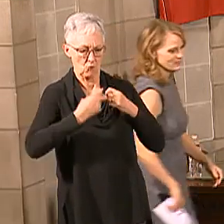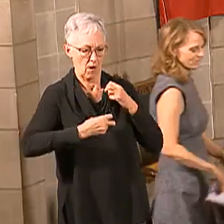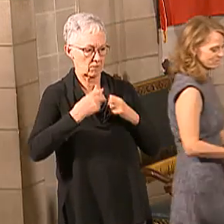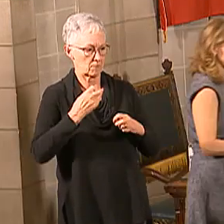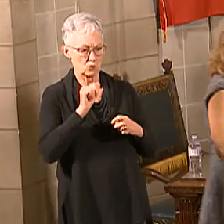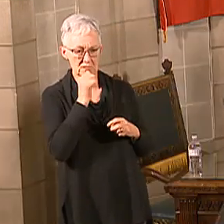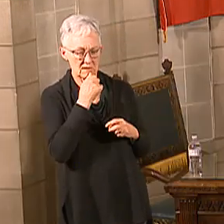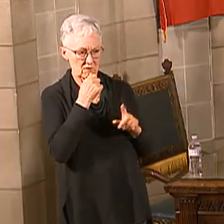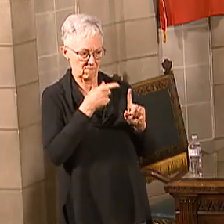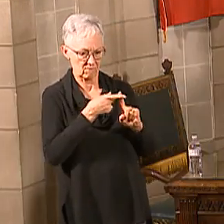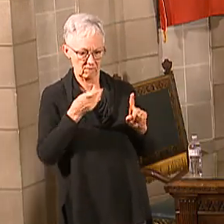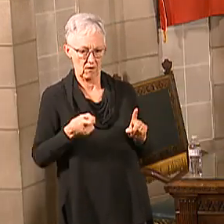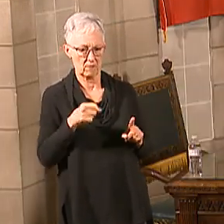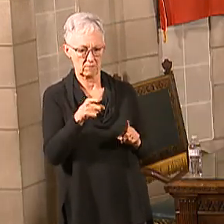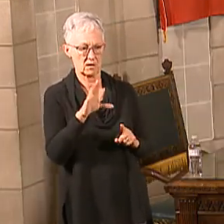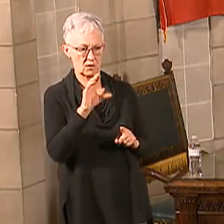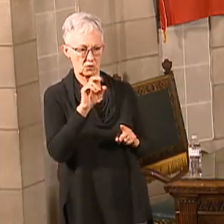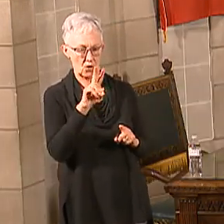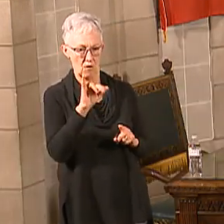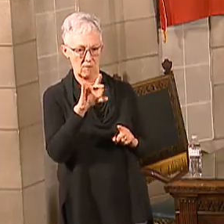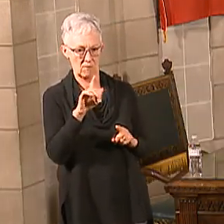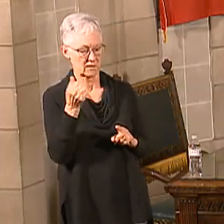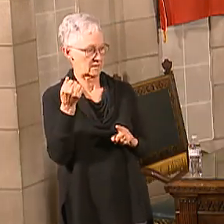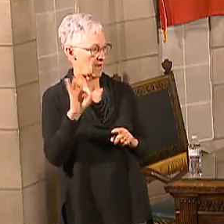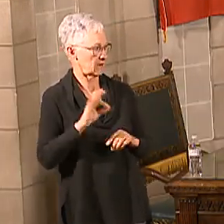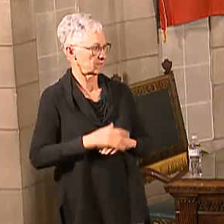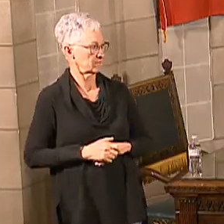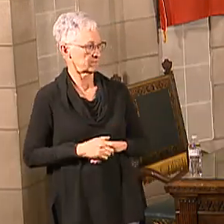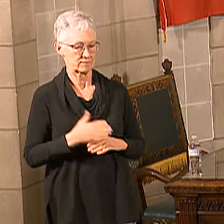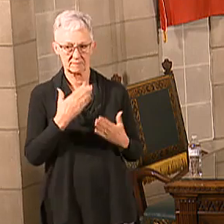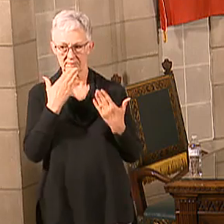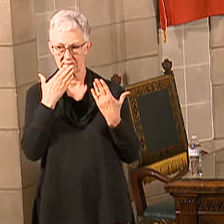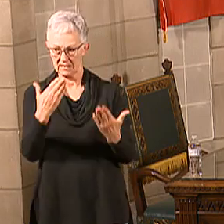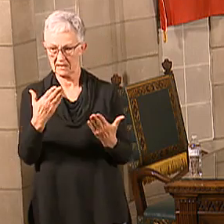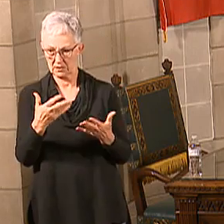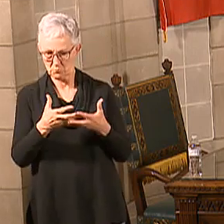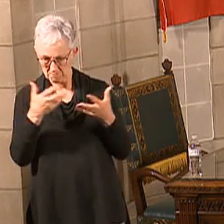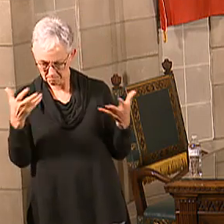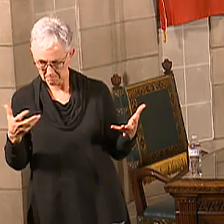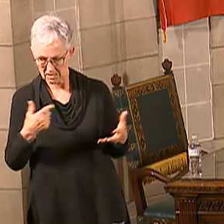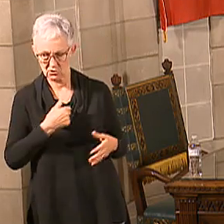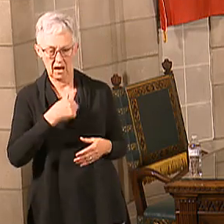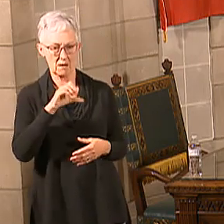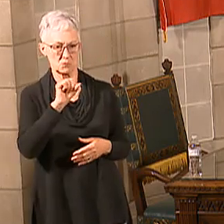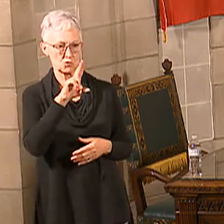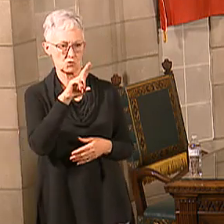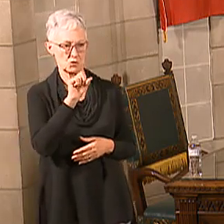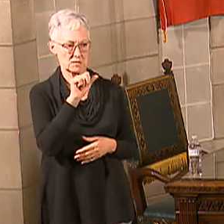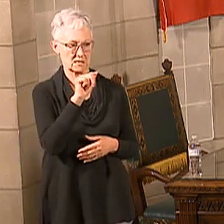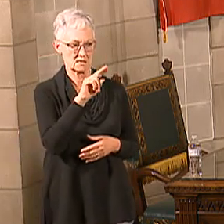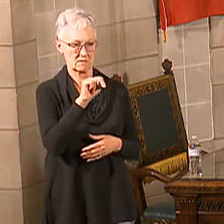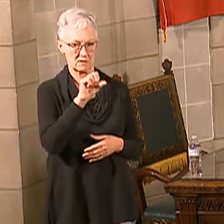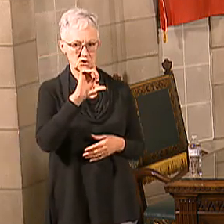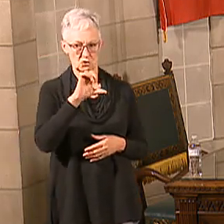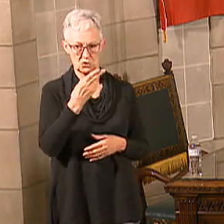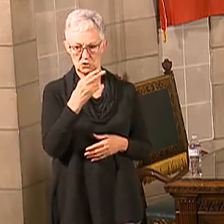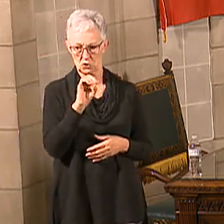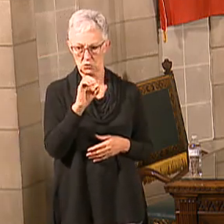thanks. Thank you very much. Again, I'm Suzanne Shore, And Nebraska Impact